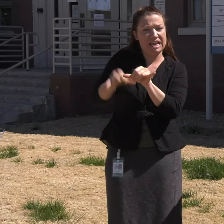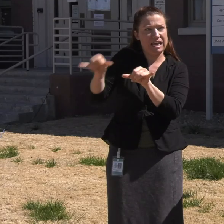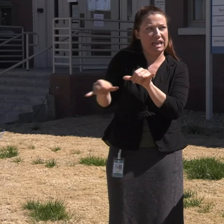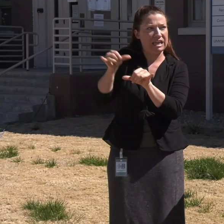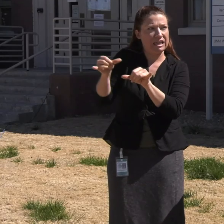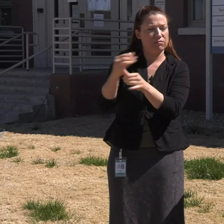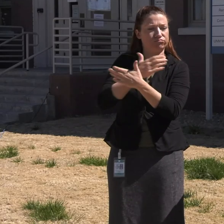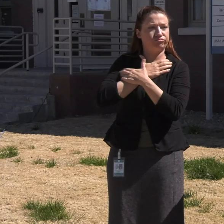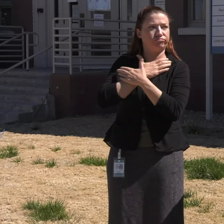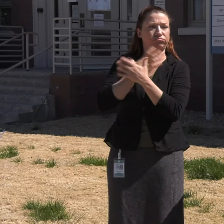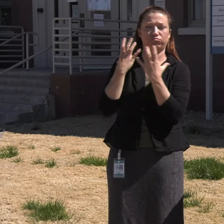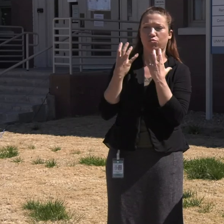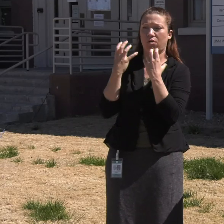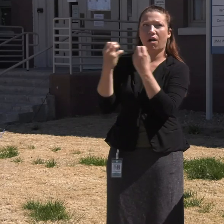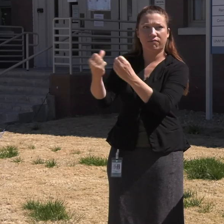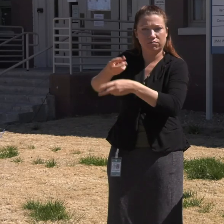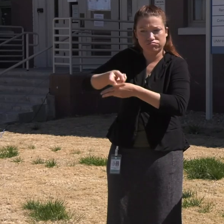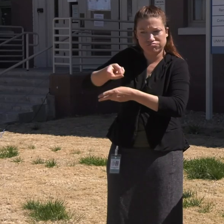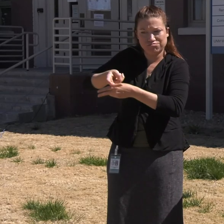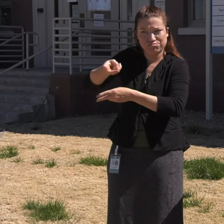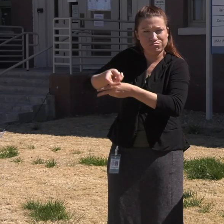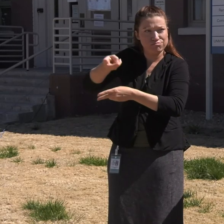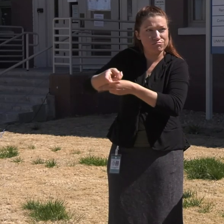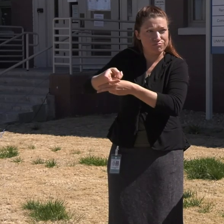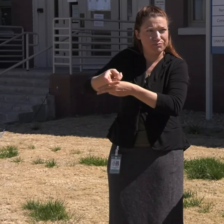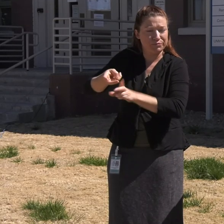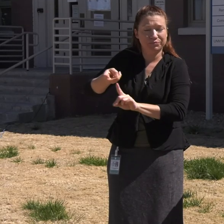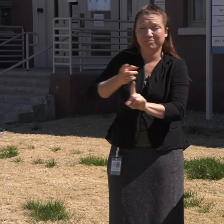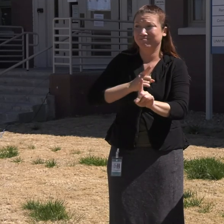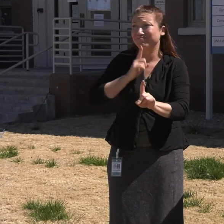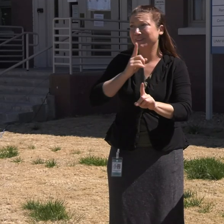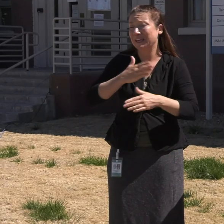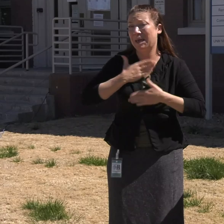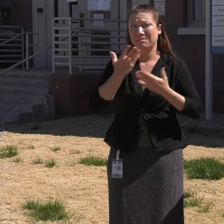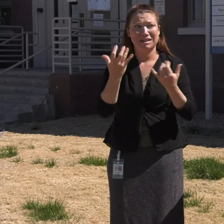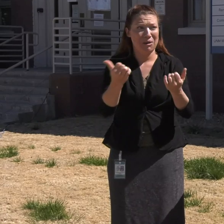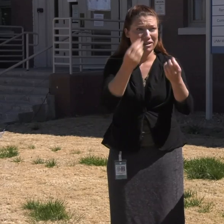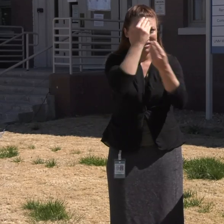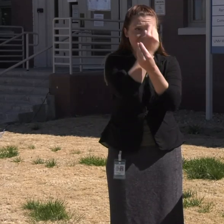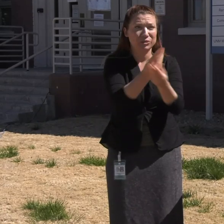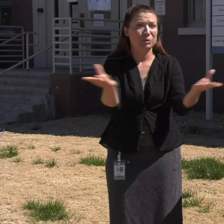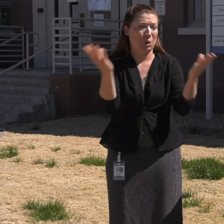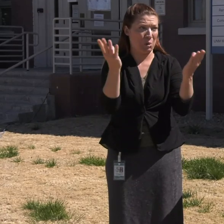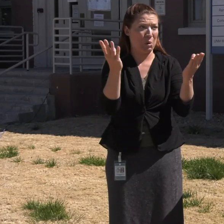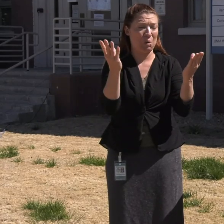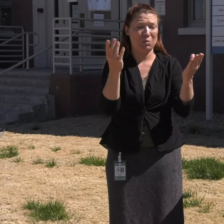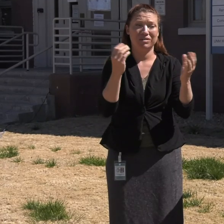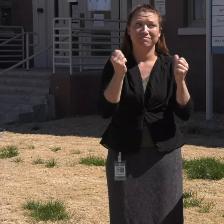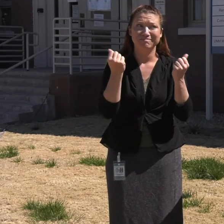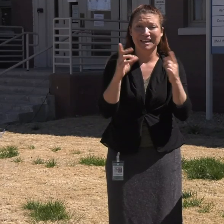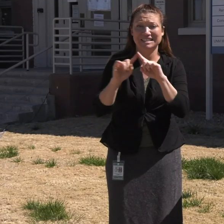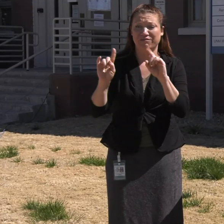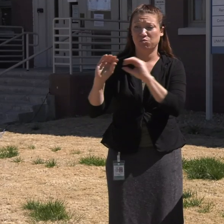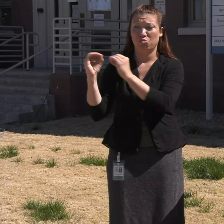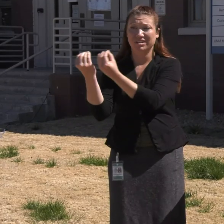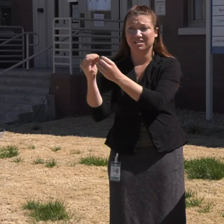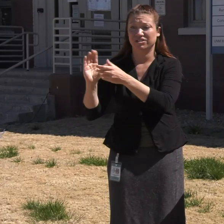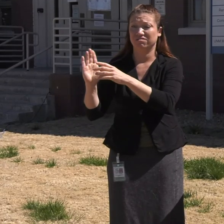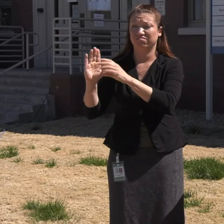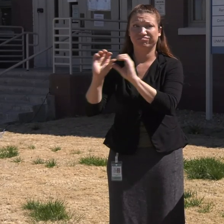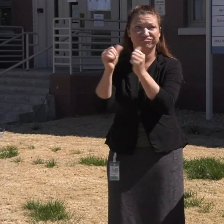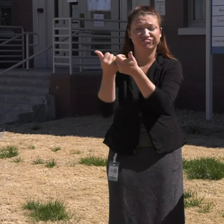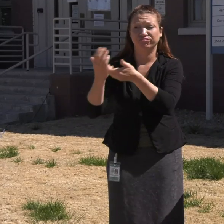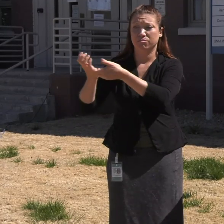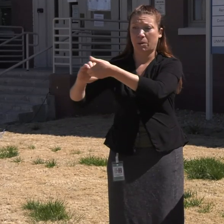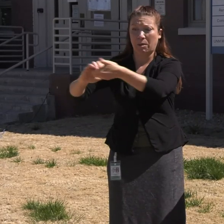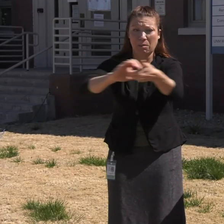COVID-19. I am really pleased to report that thanks in large part to our partnerships that we have been able to make great progress over